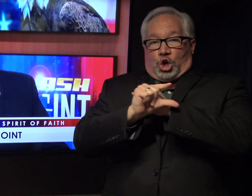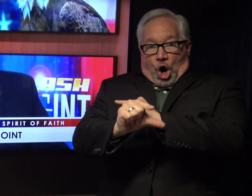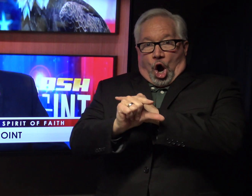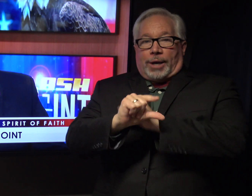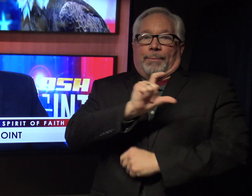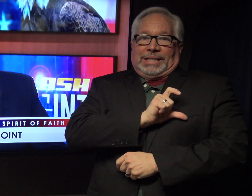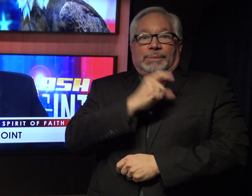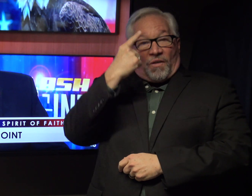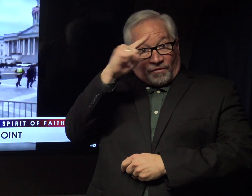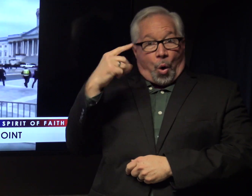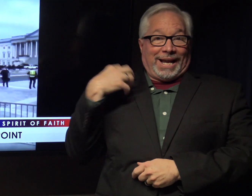Watch.